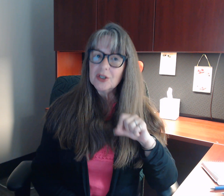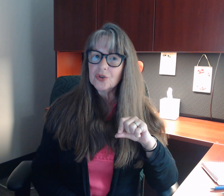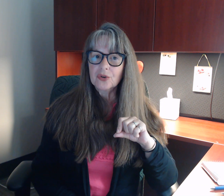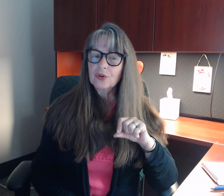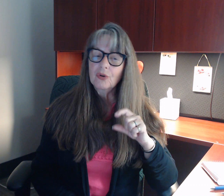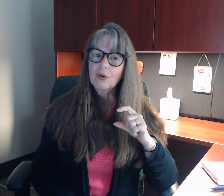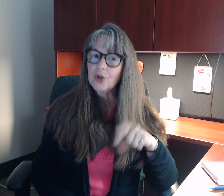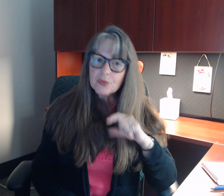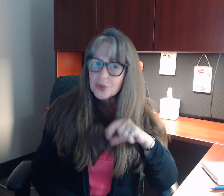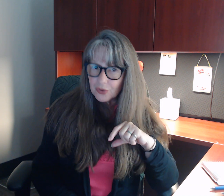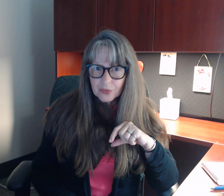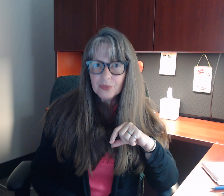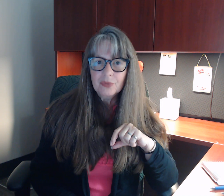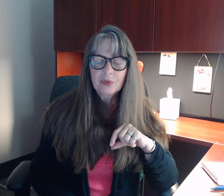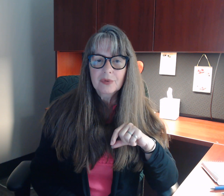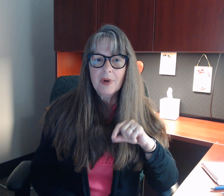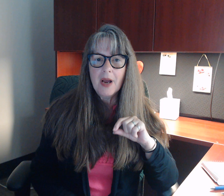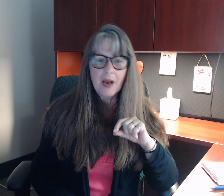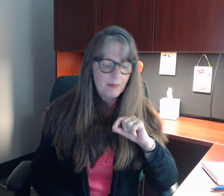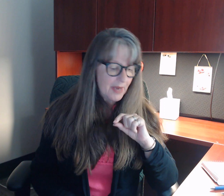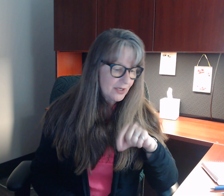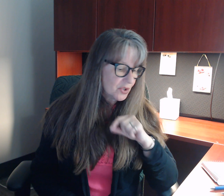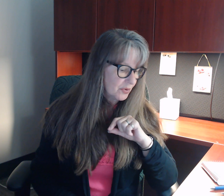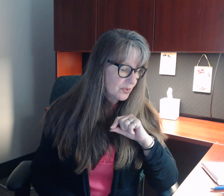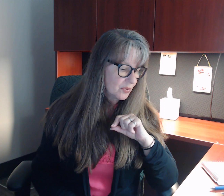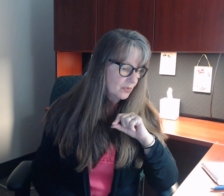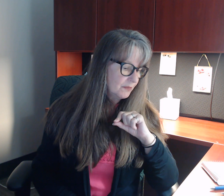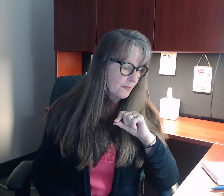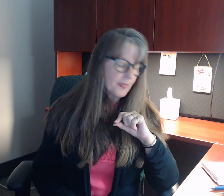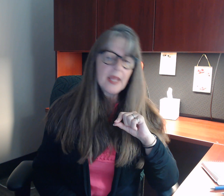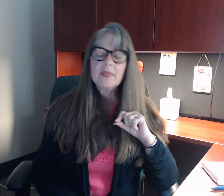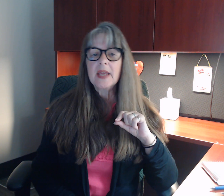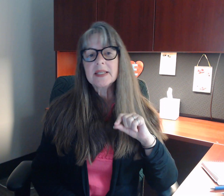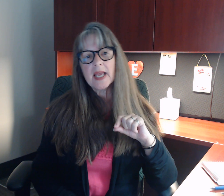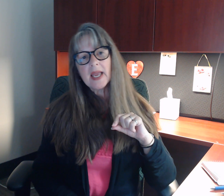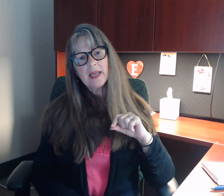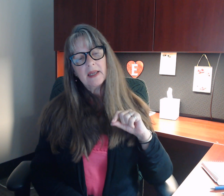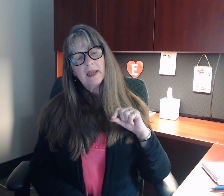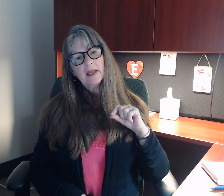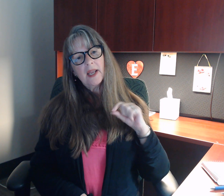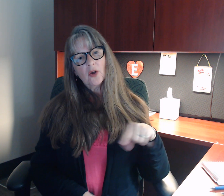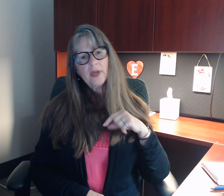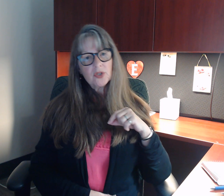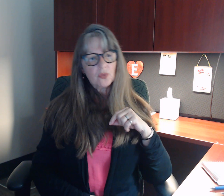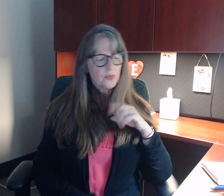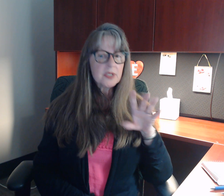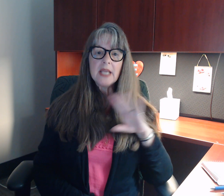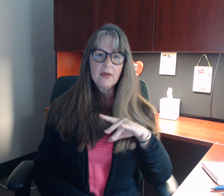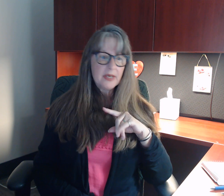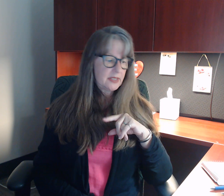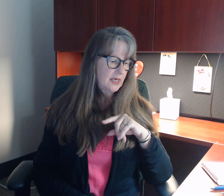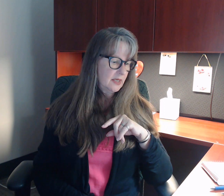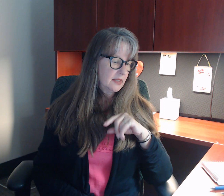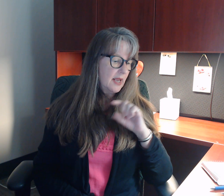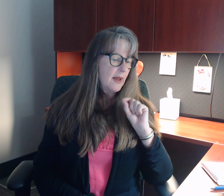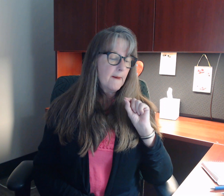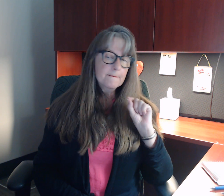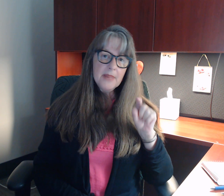enter or go to a mainstream school. They say hearing school. This is how they say it. Many